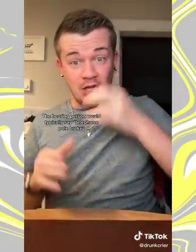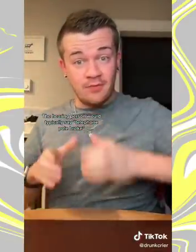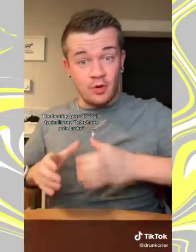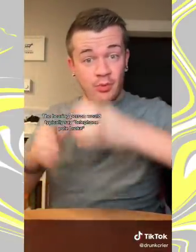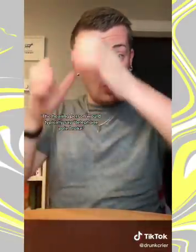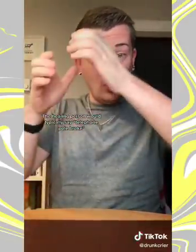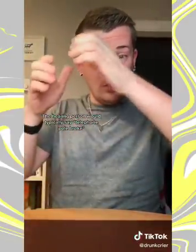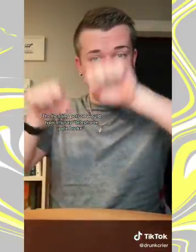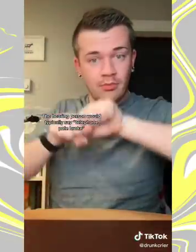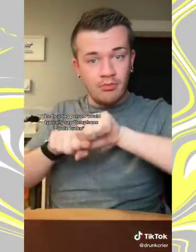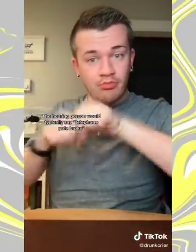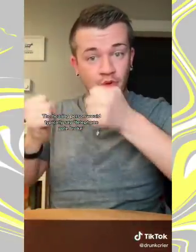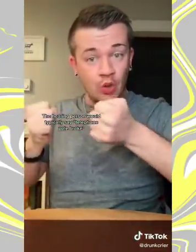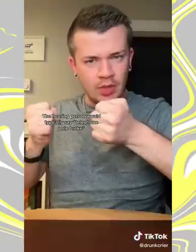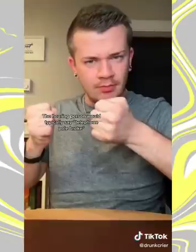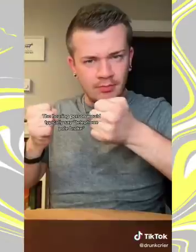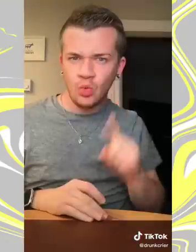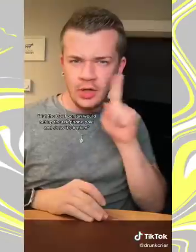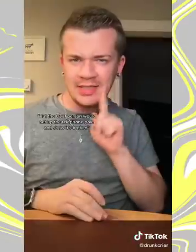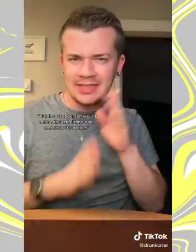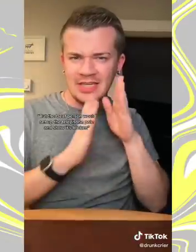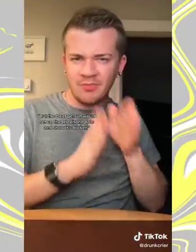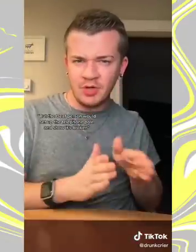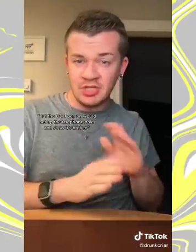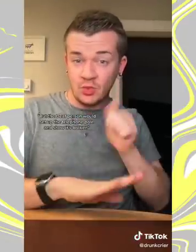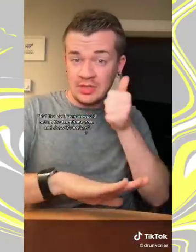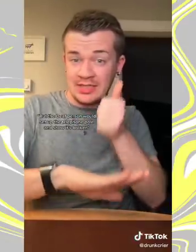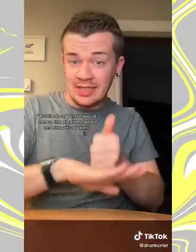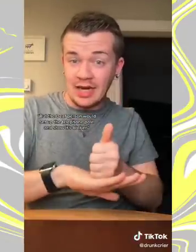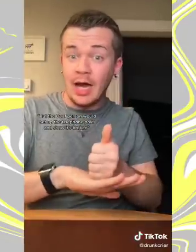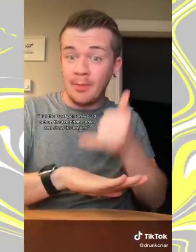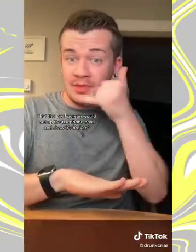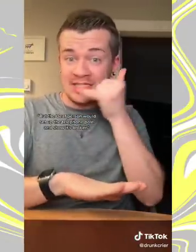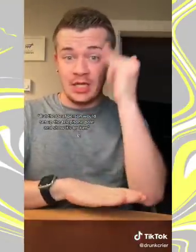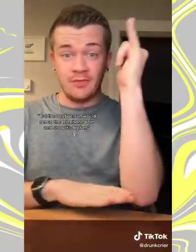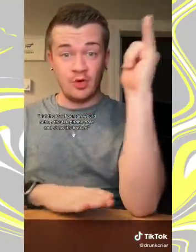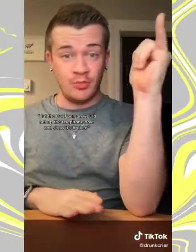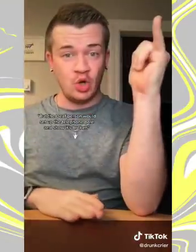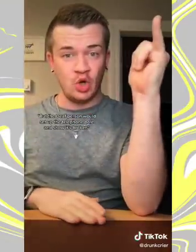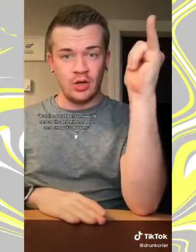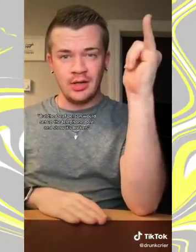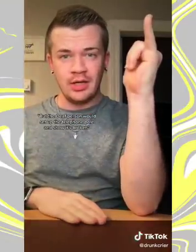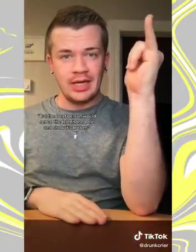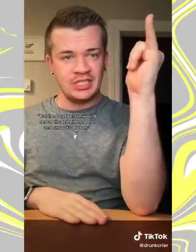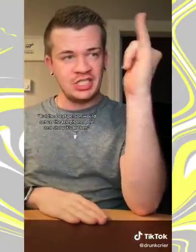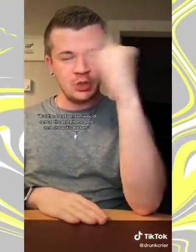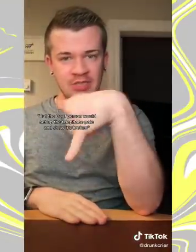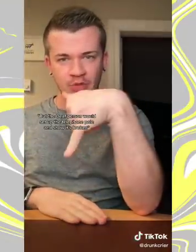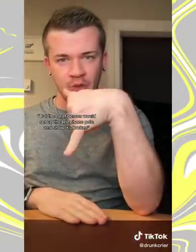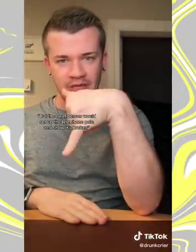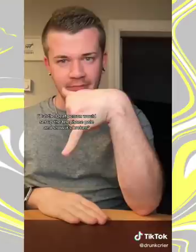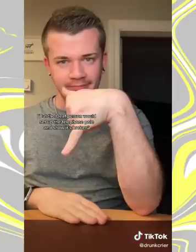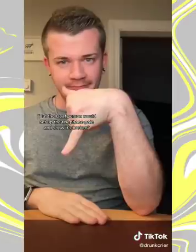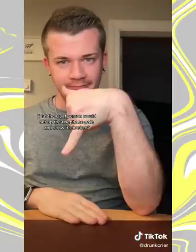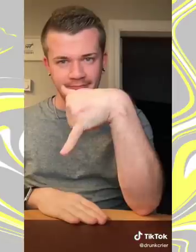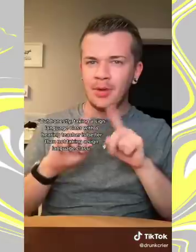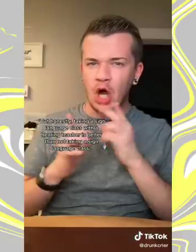telephone pole broke, whereas the deaf person would set up the telephone pole and show it's broken. But